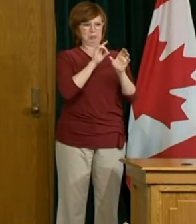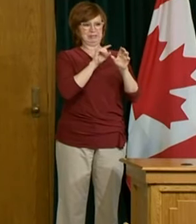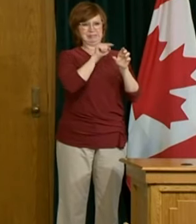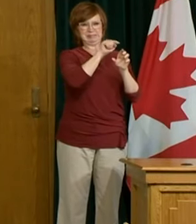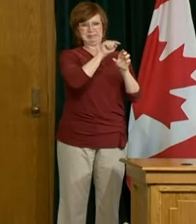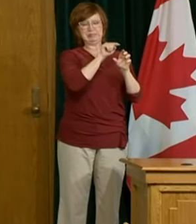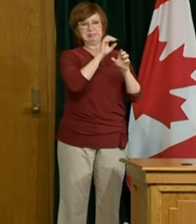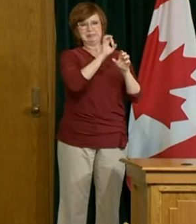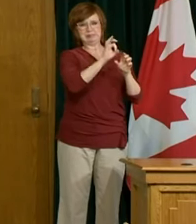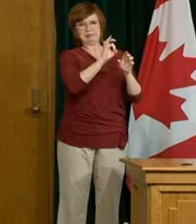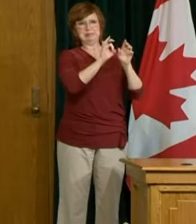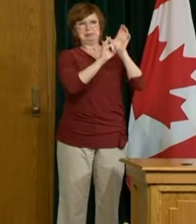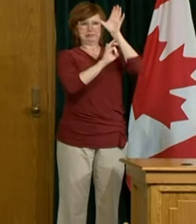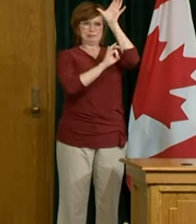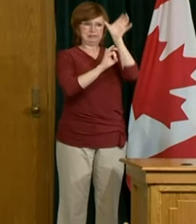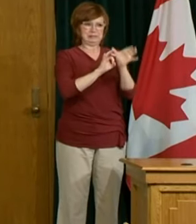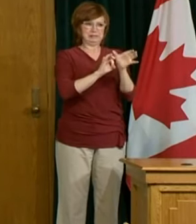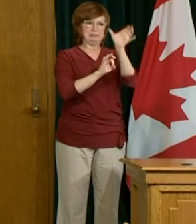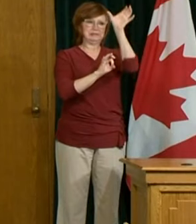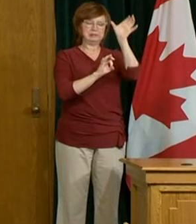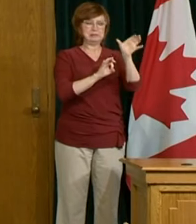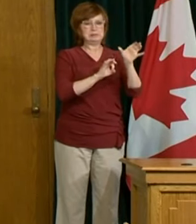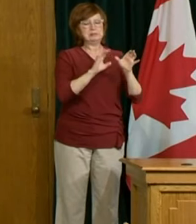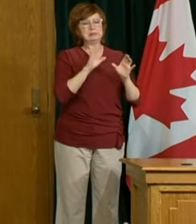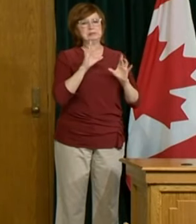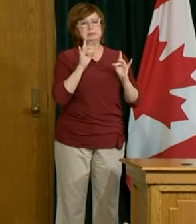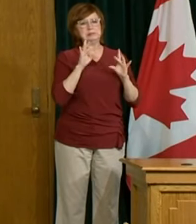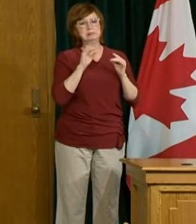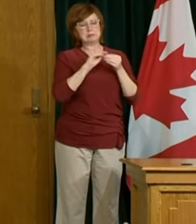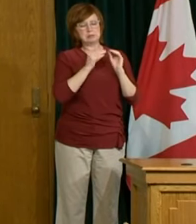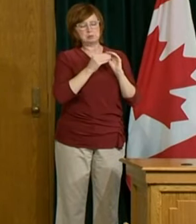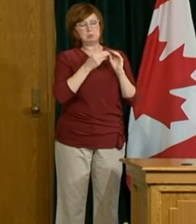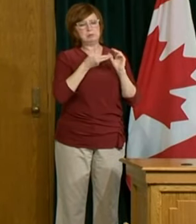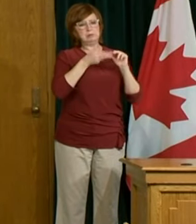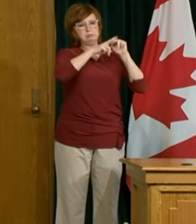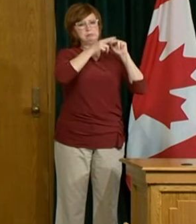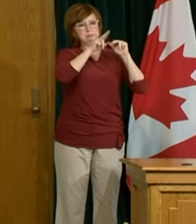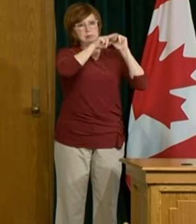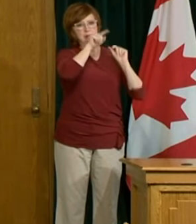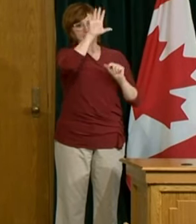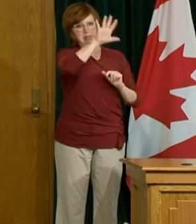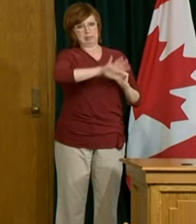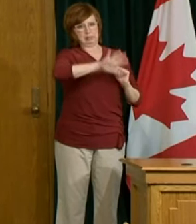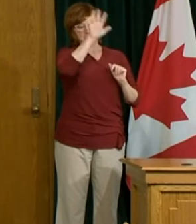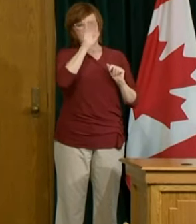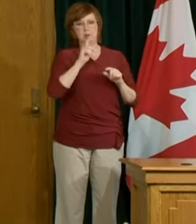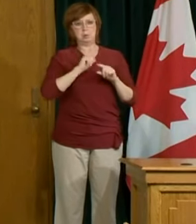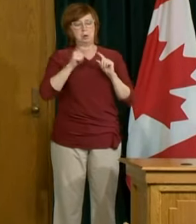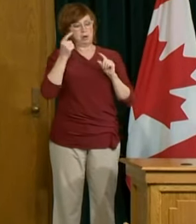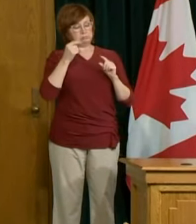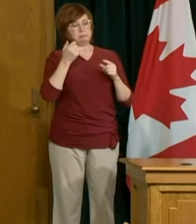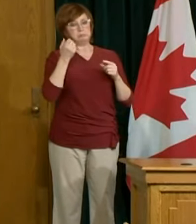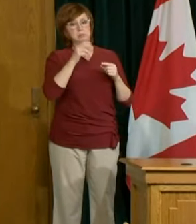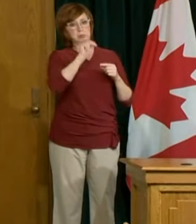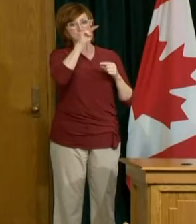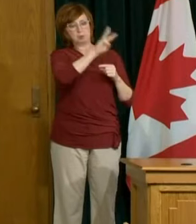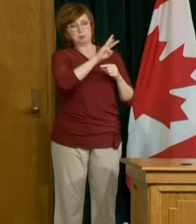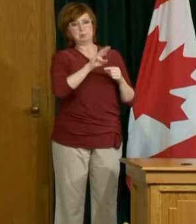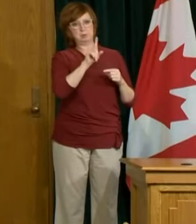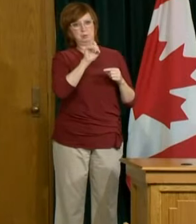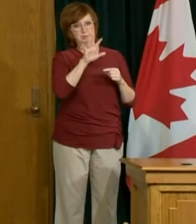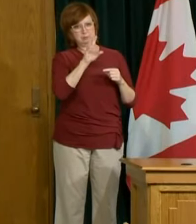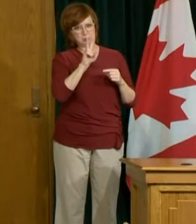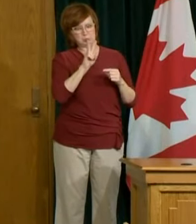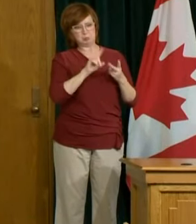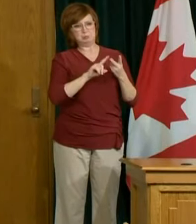have 152 cases, and most of them are currently active, but there have been recoveries as well, which we expect